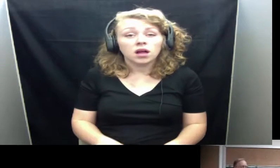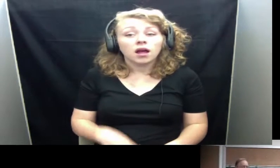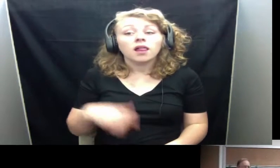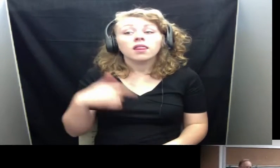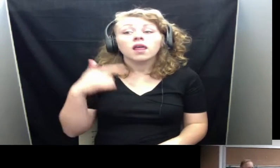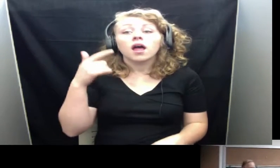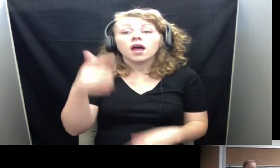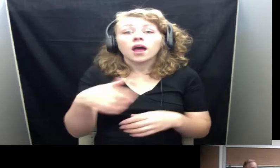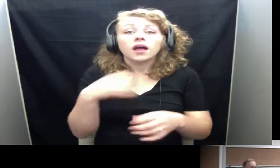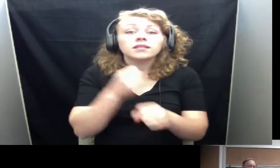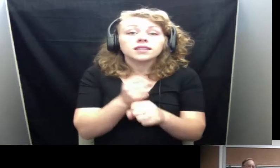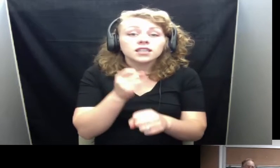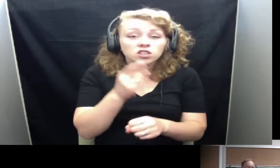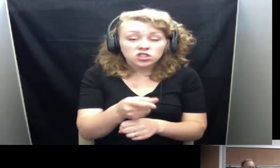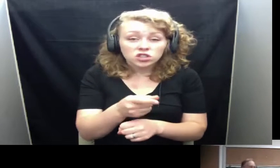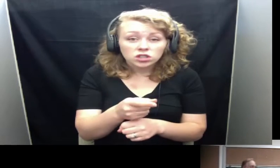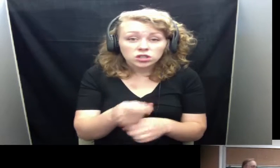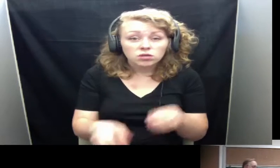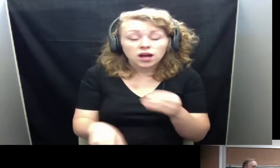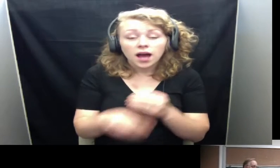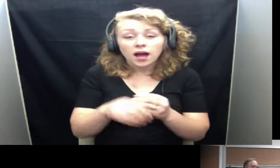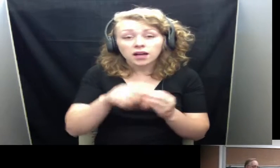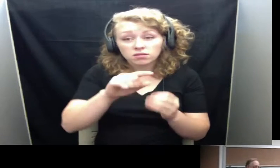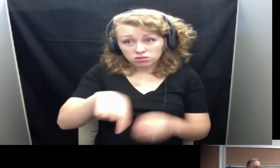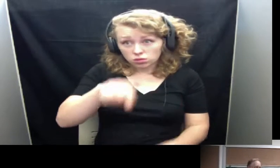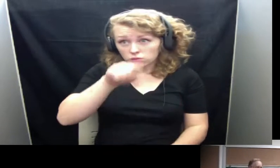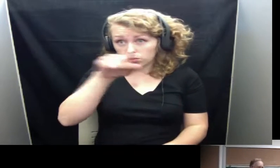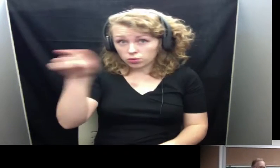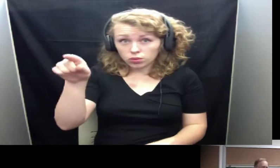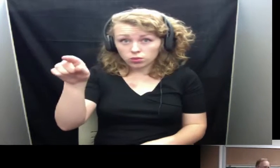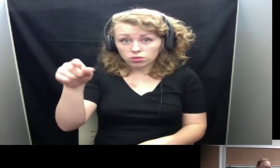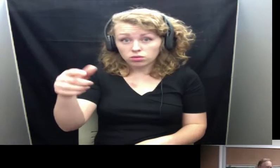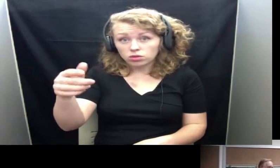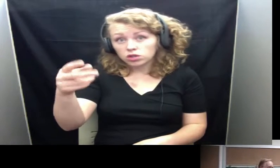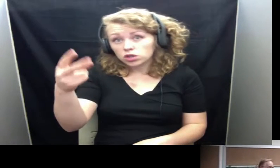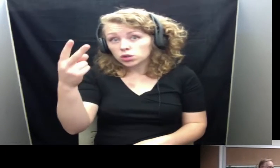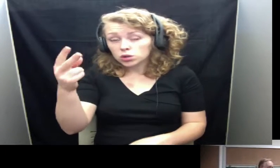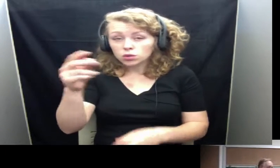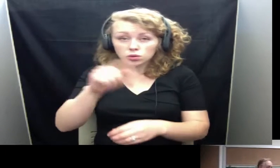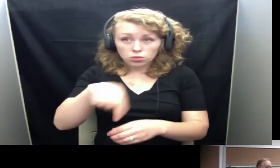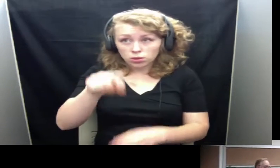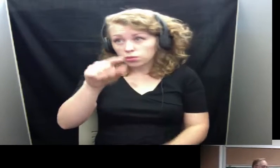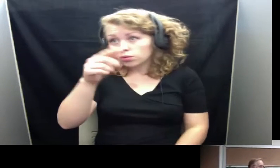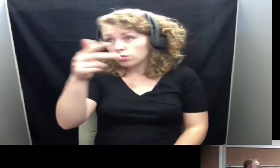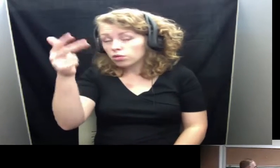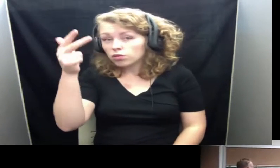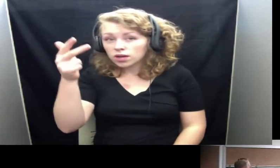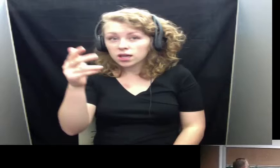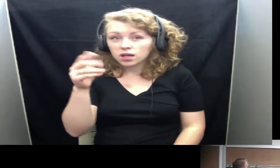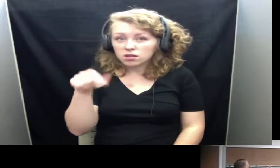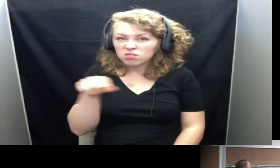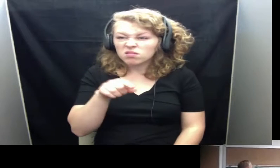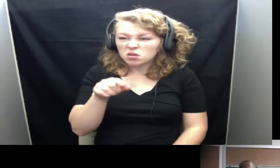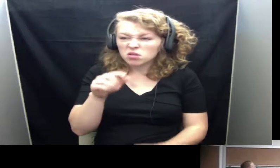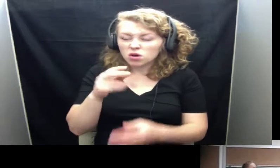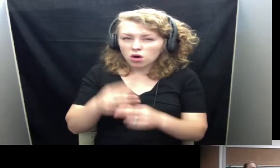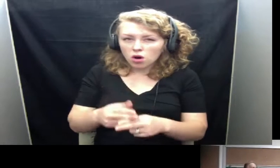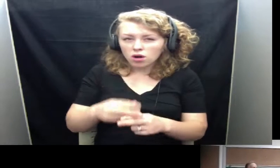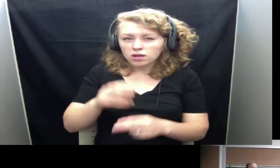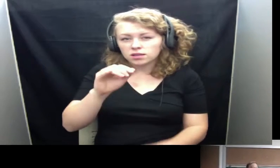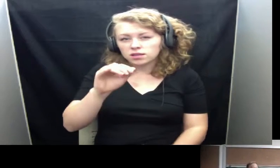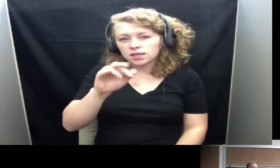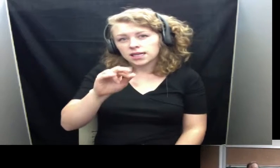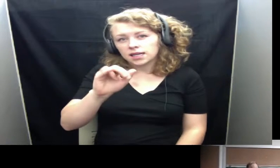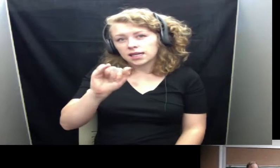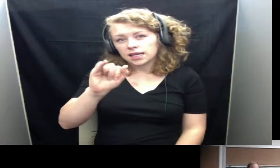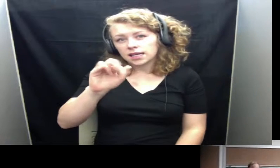like square root of 2, square root of 3, numbers like that, which are called irrational numbers. We will be able to find the